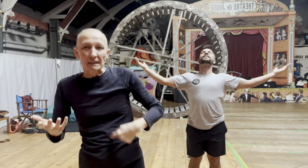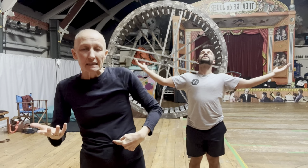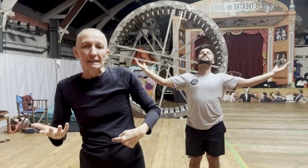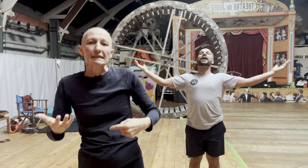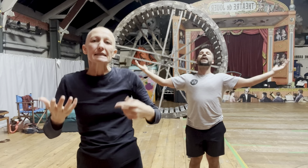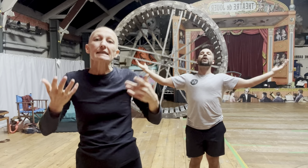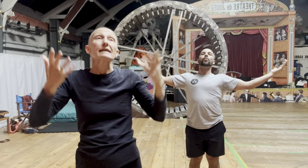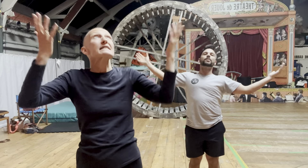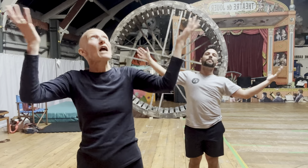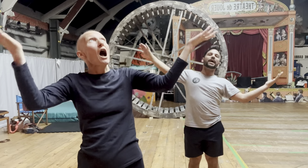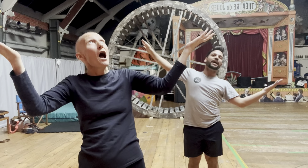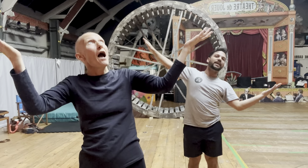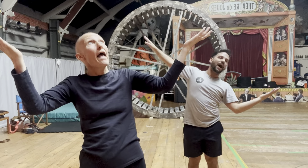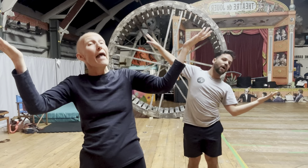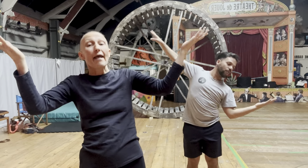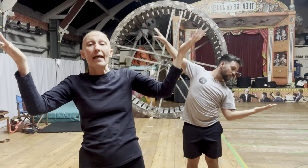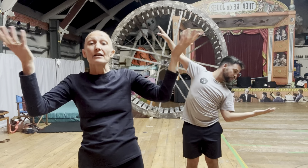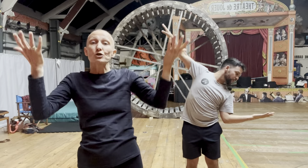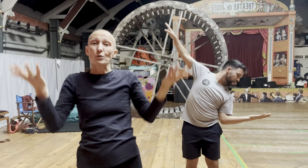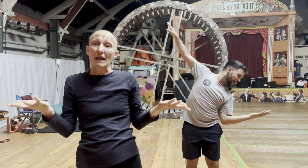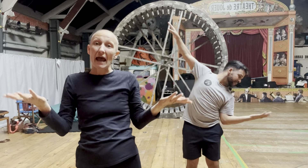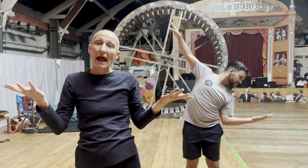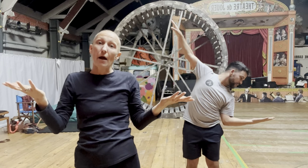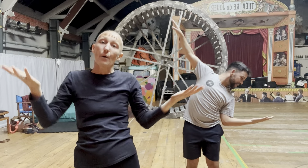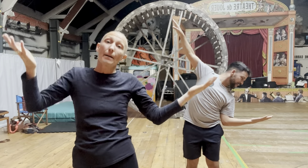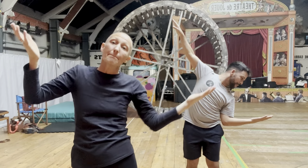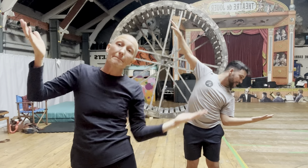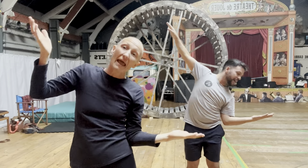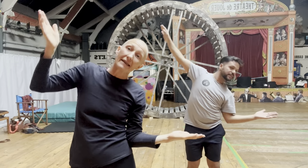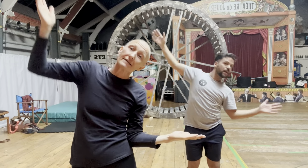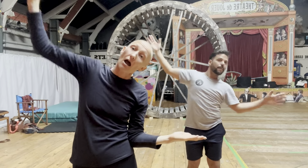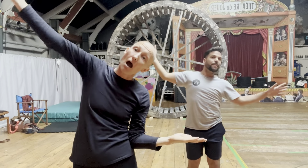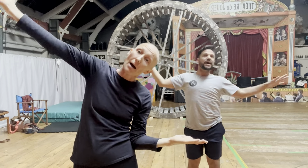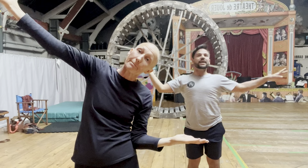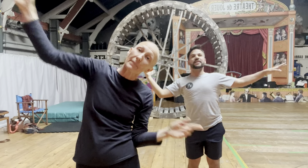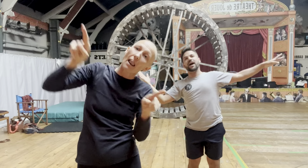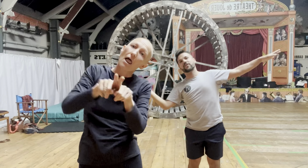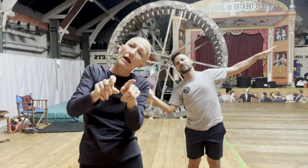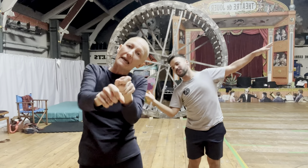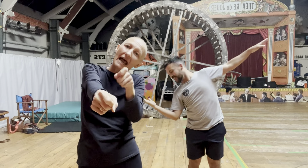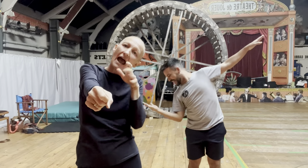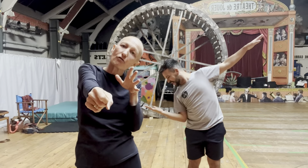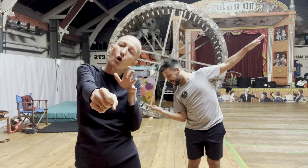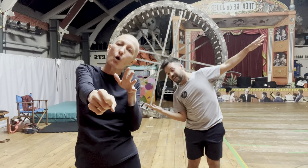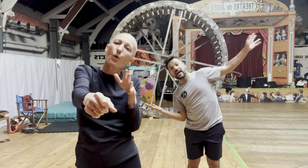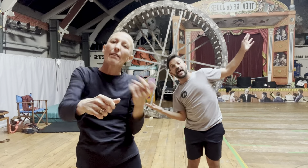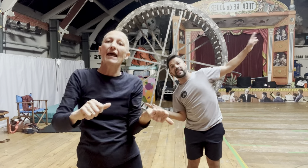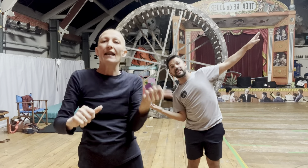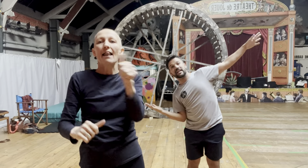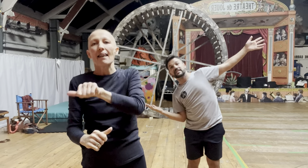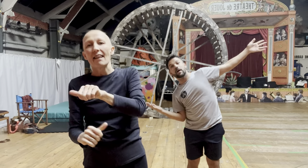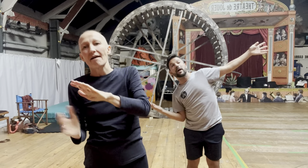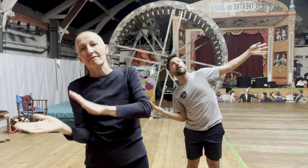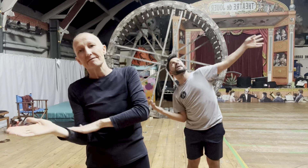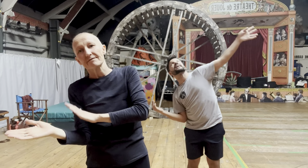the sky. We bend arrow to the right, looking at our plate, bend arrow to the left, and then it's our top arm that